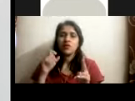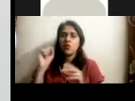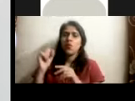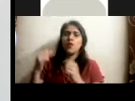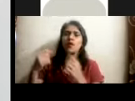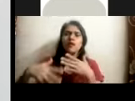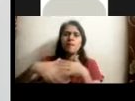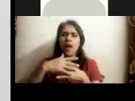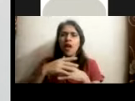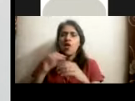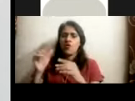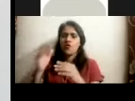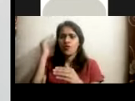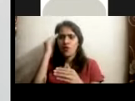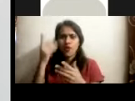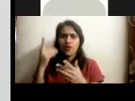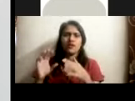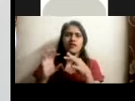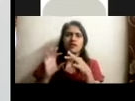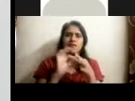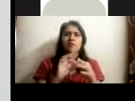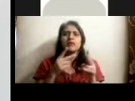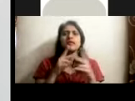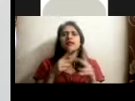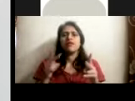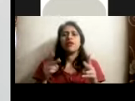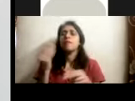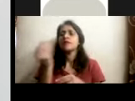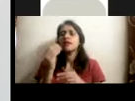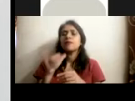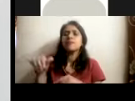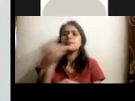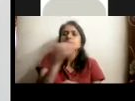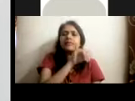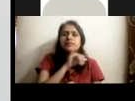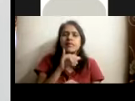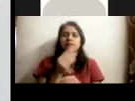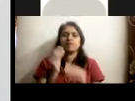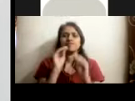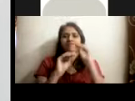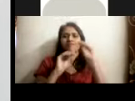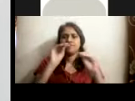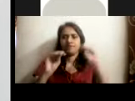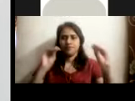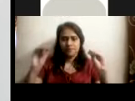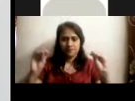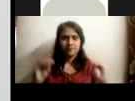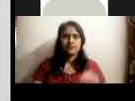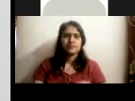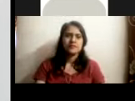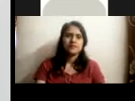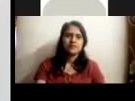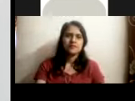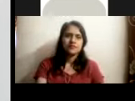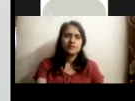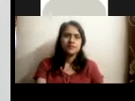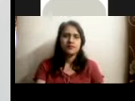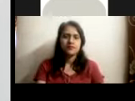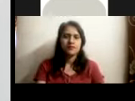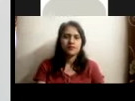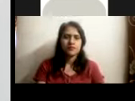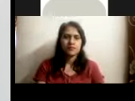might be differences. But these are some of the common types that you come across. So I will just go into that. So